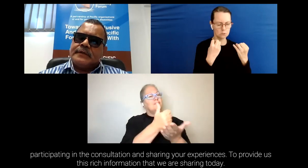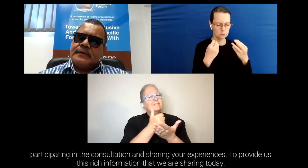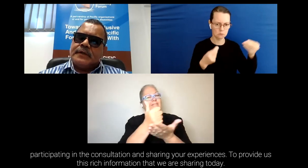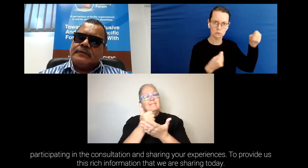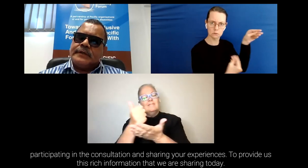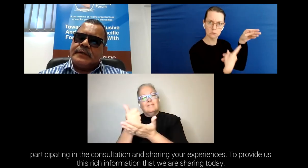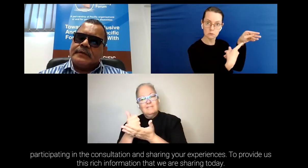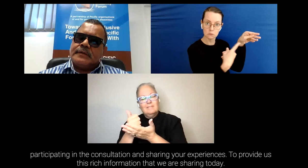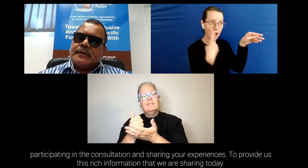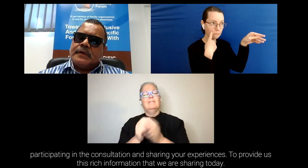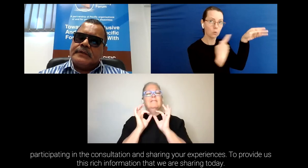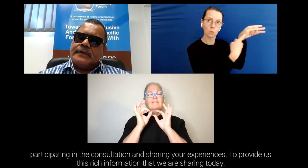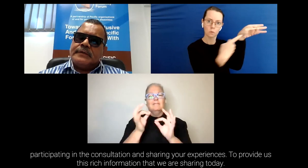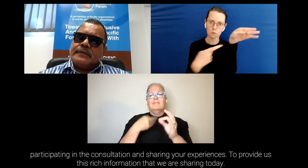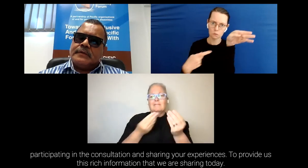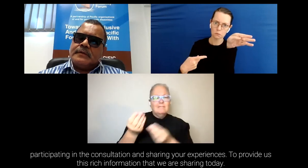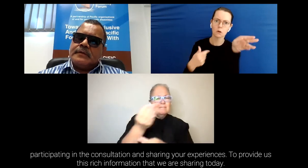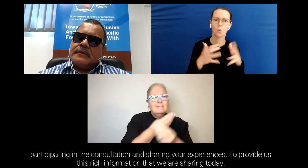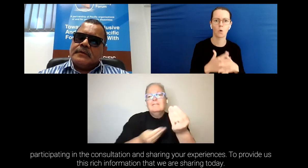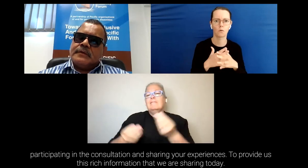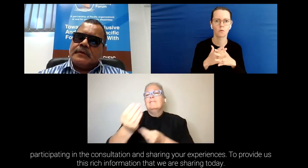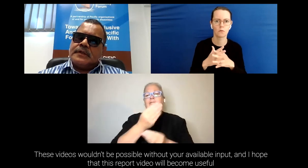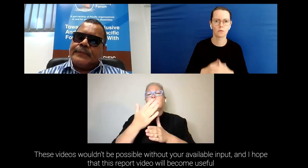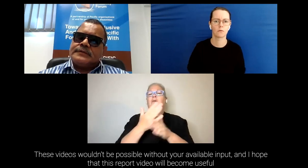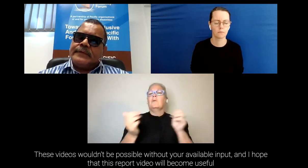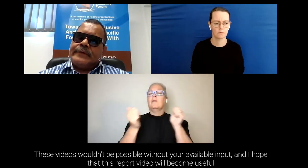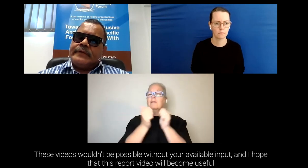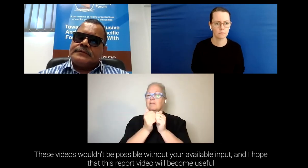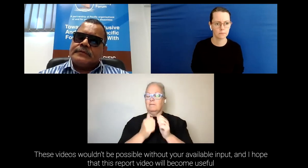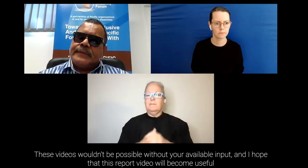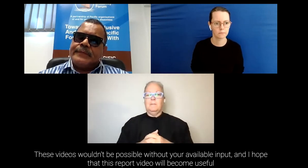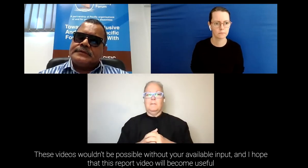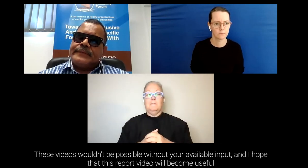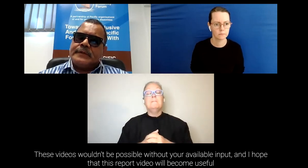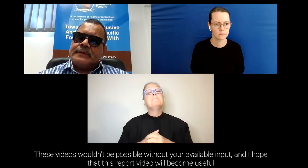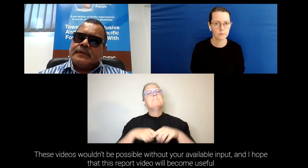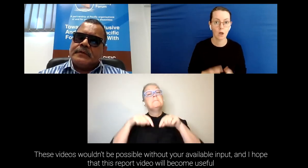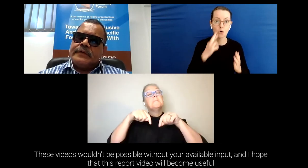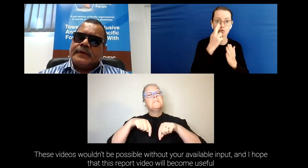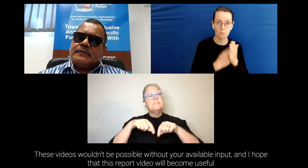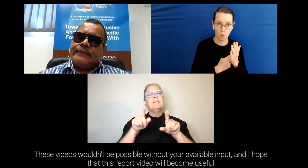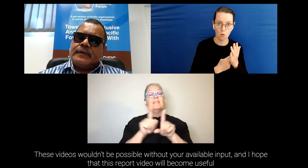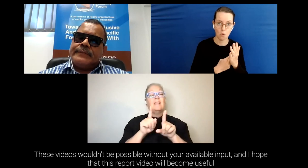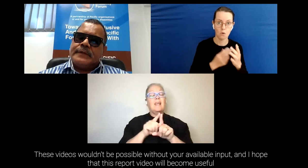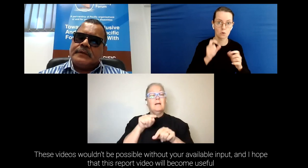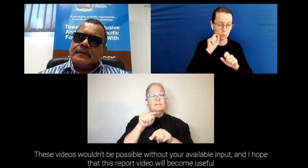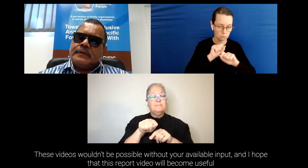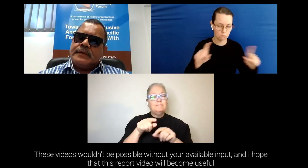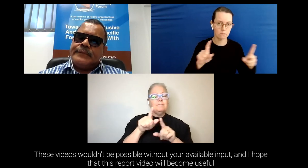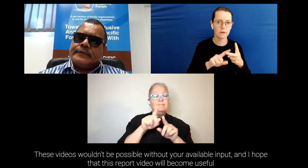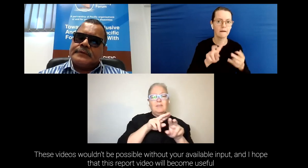sharing today. The reports and the videos would not be possible without